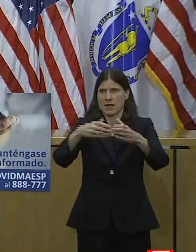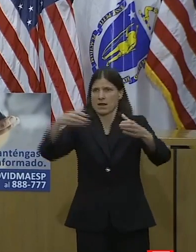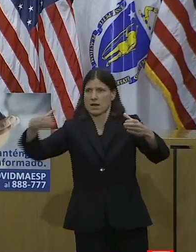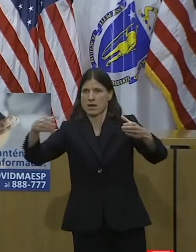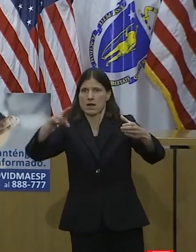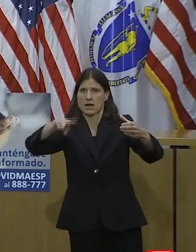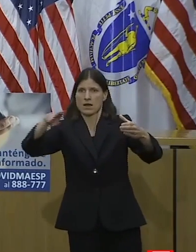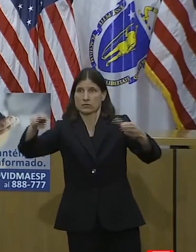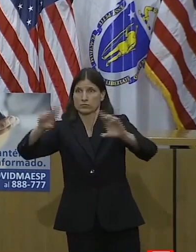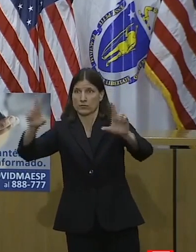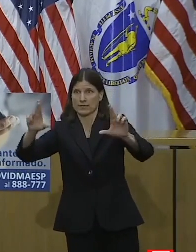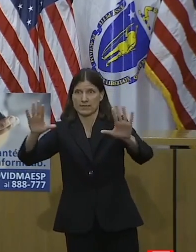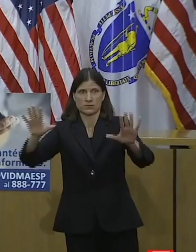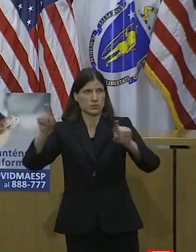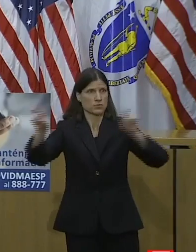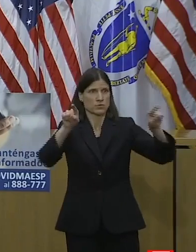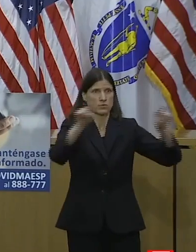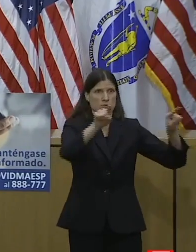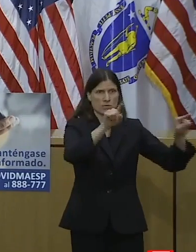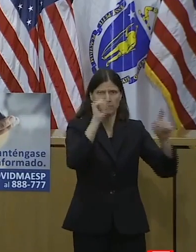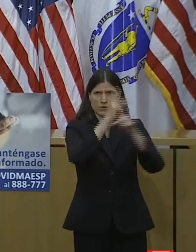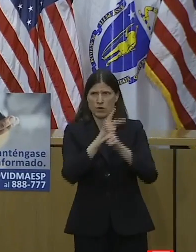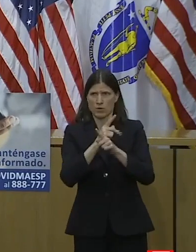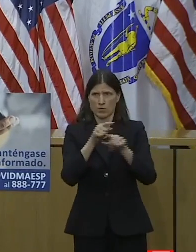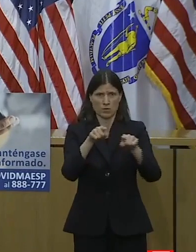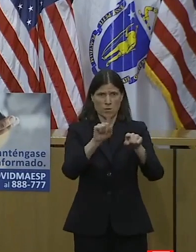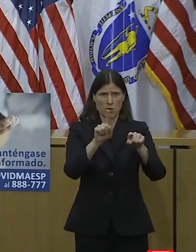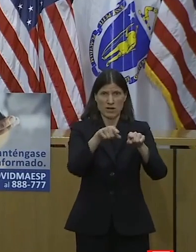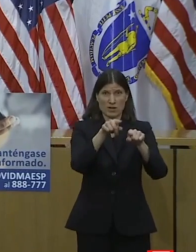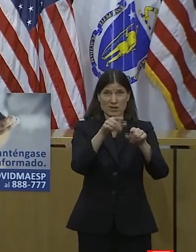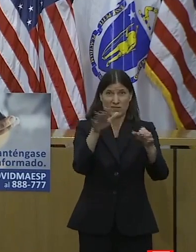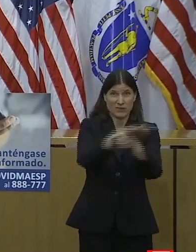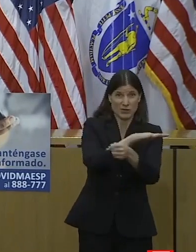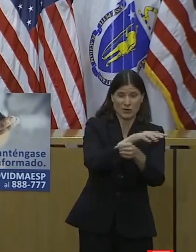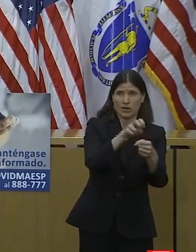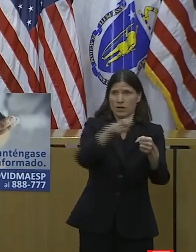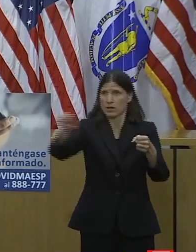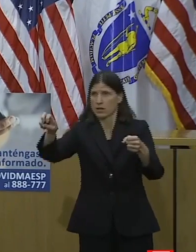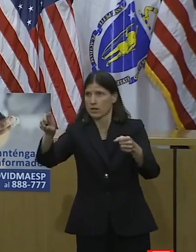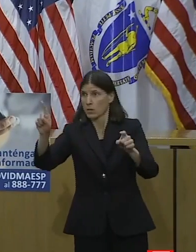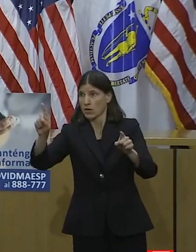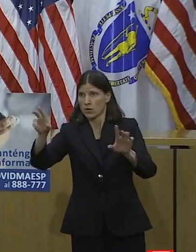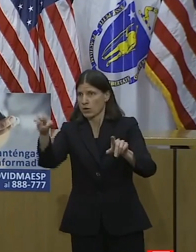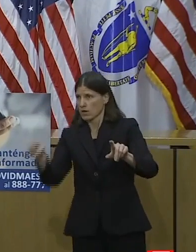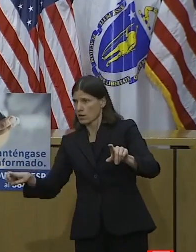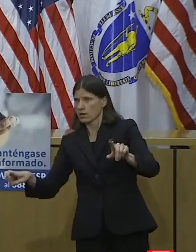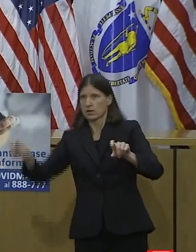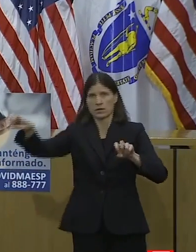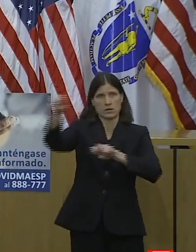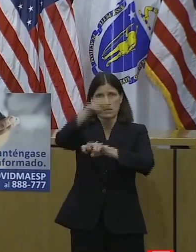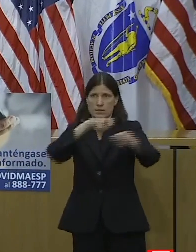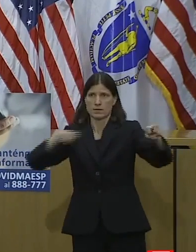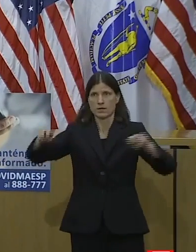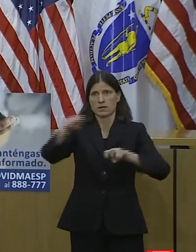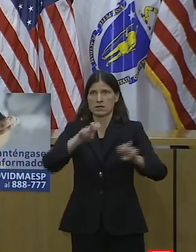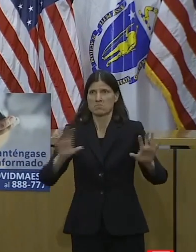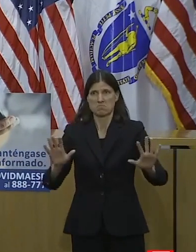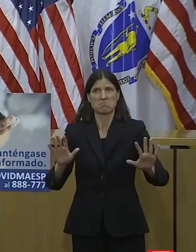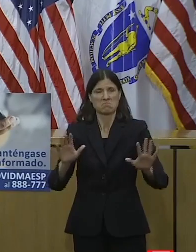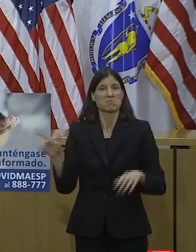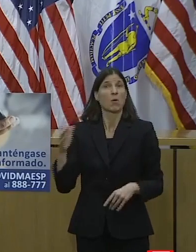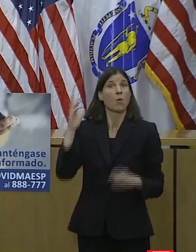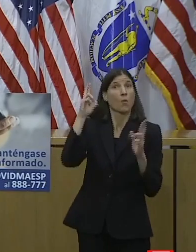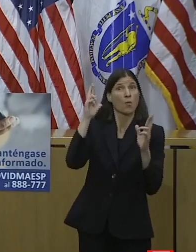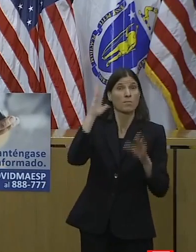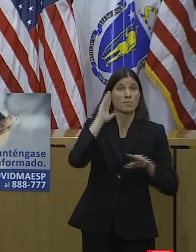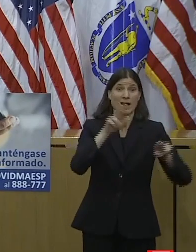heavily on those beds. But we think it's important that they be there and that we have them, because all along the goal has been